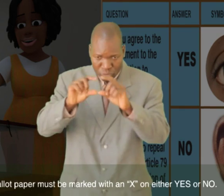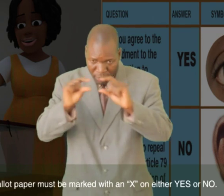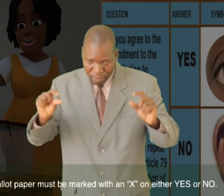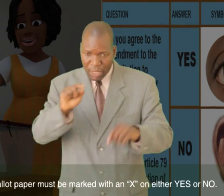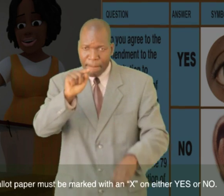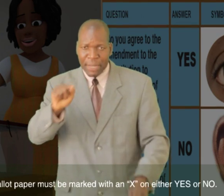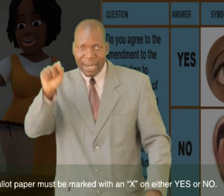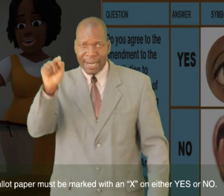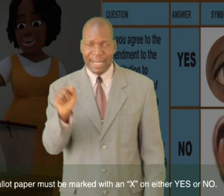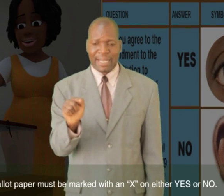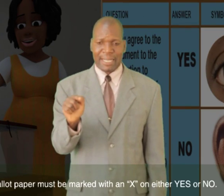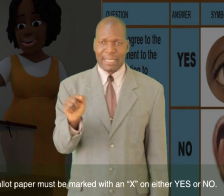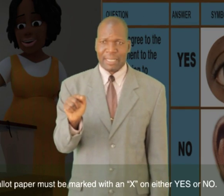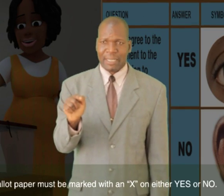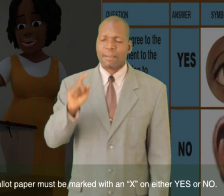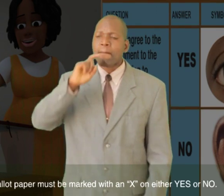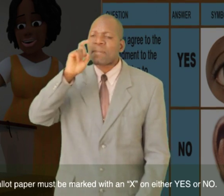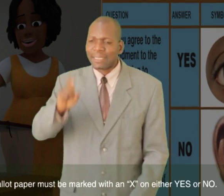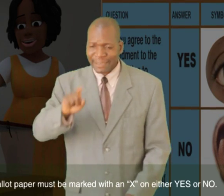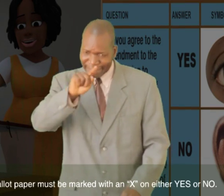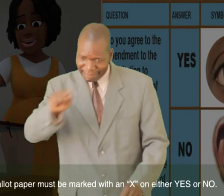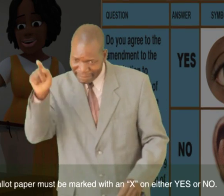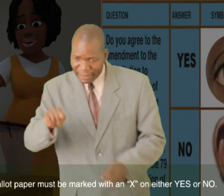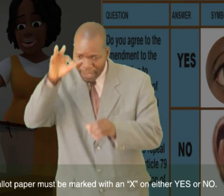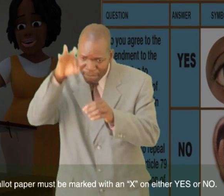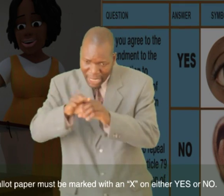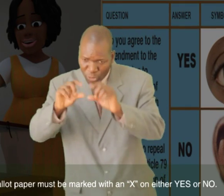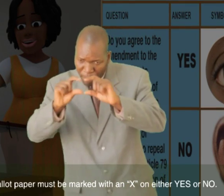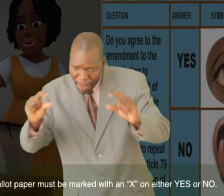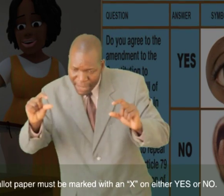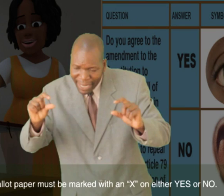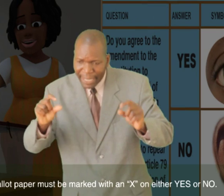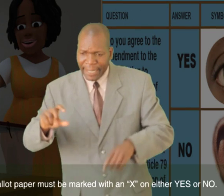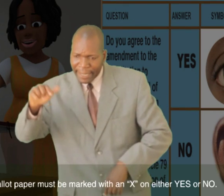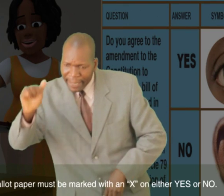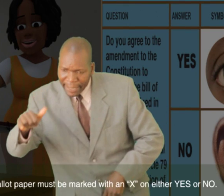A ballot paper must be marked with an X on either yes or no.